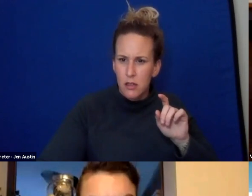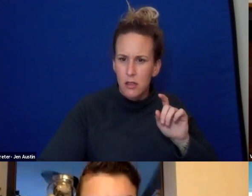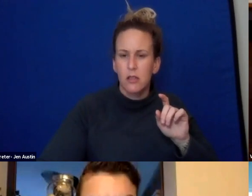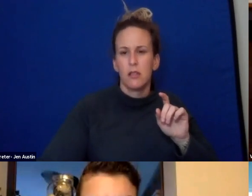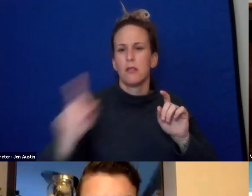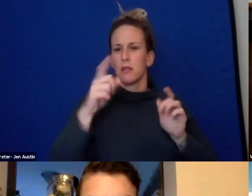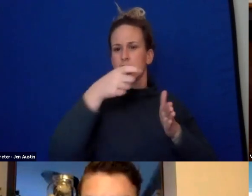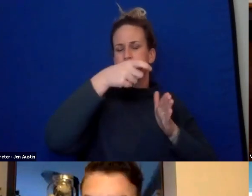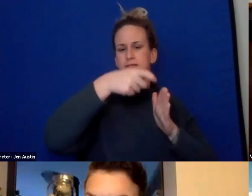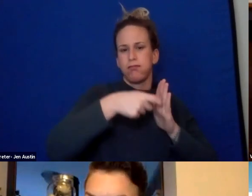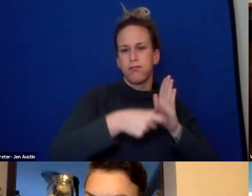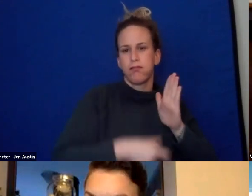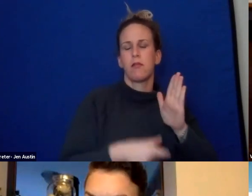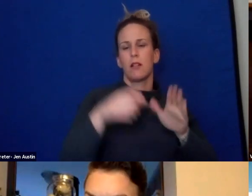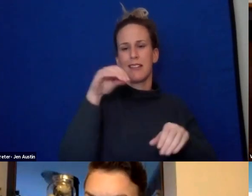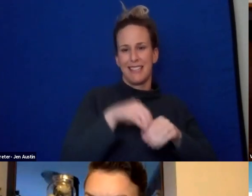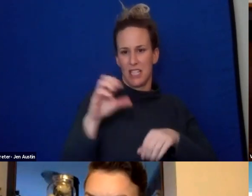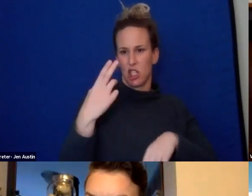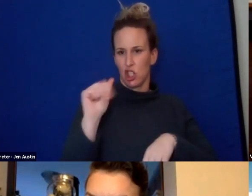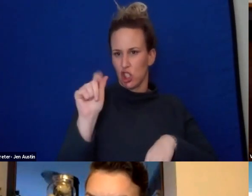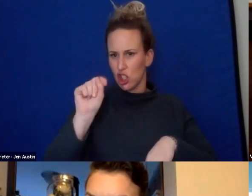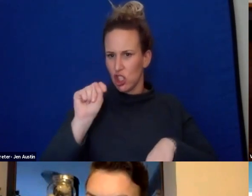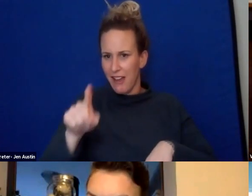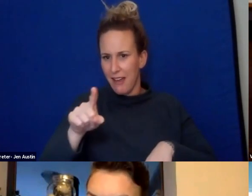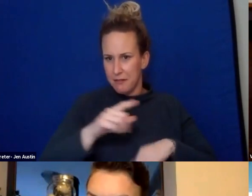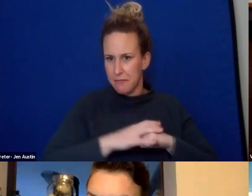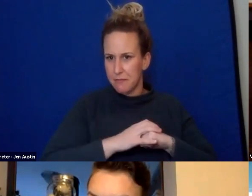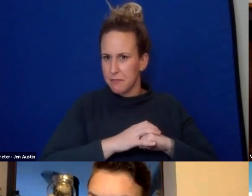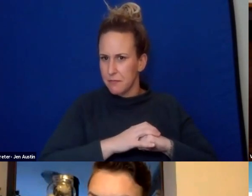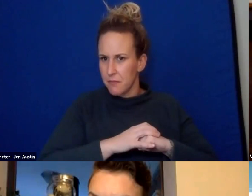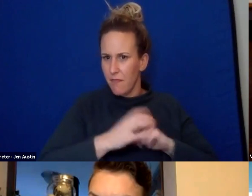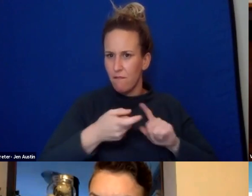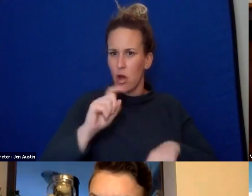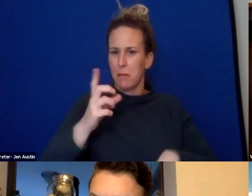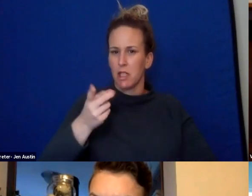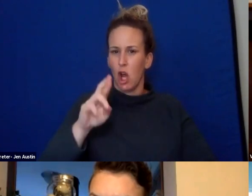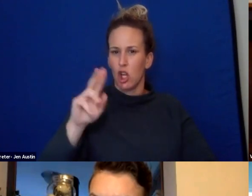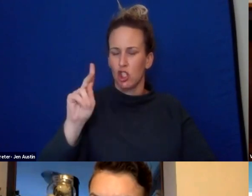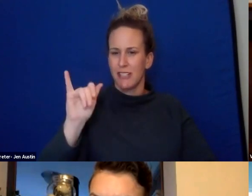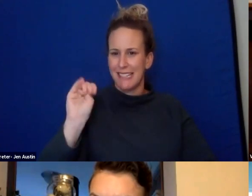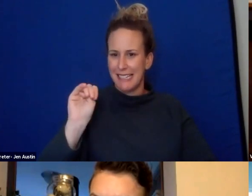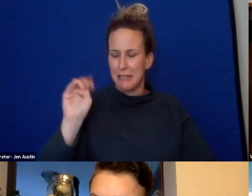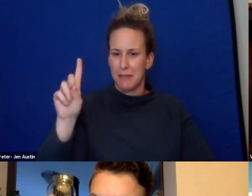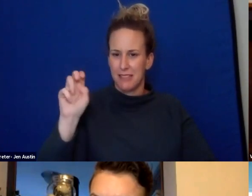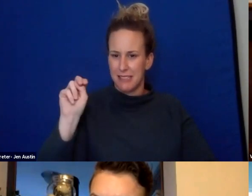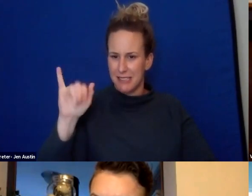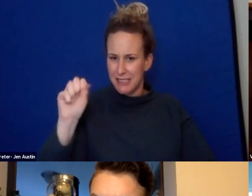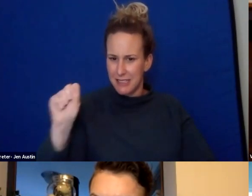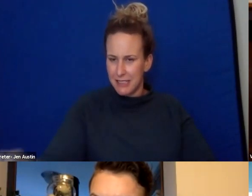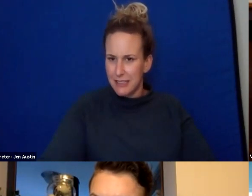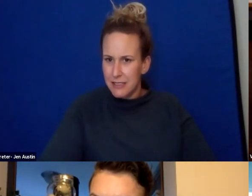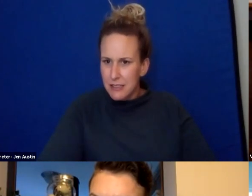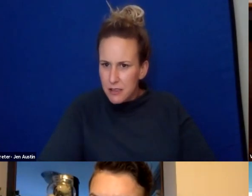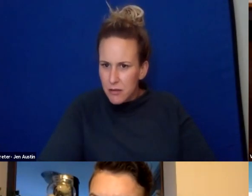this includes how indigenous black non-white hispanic not white non-white latinx and